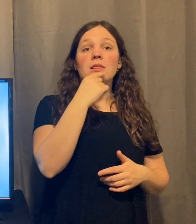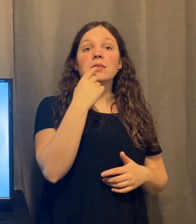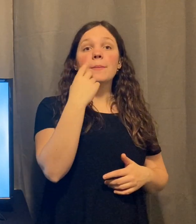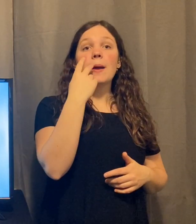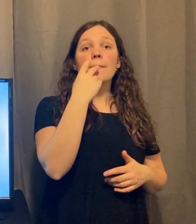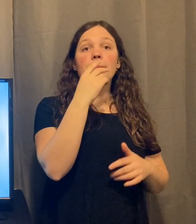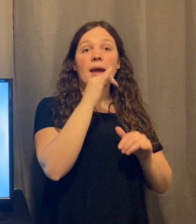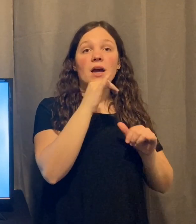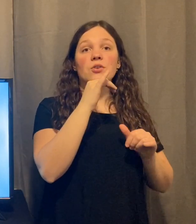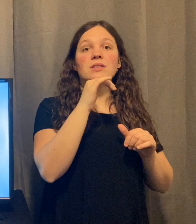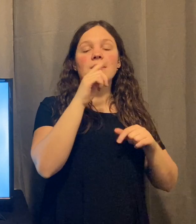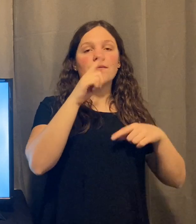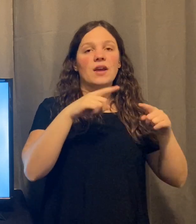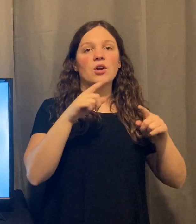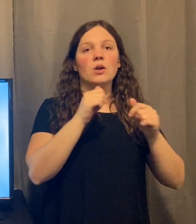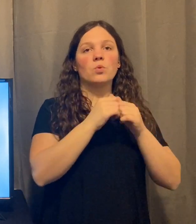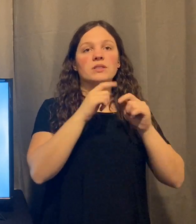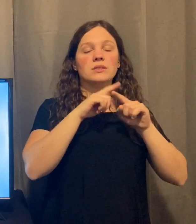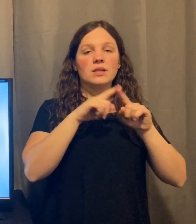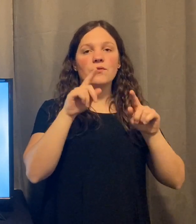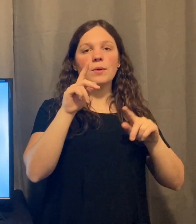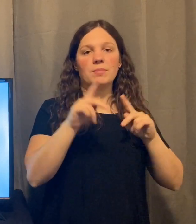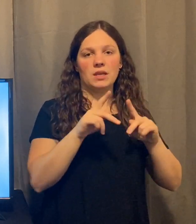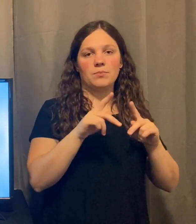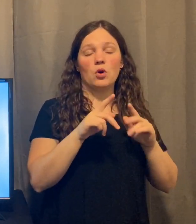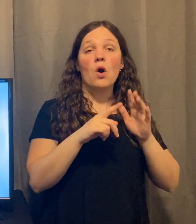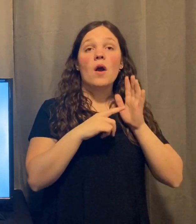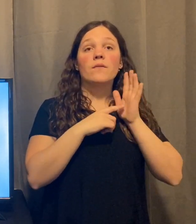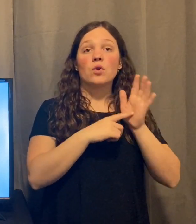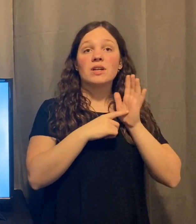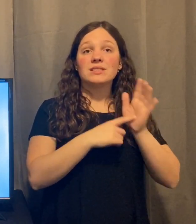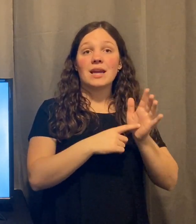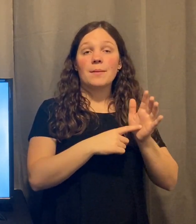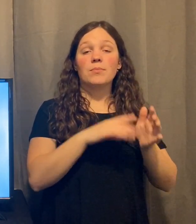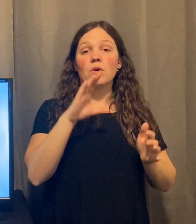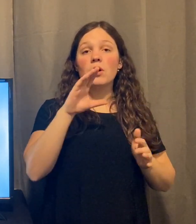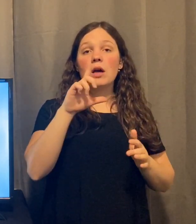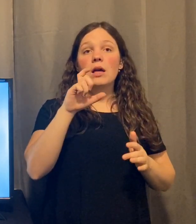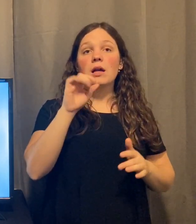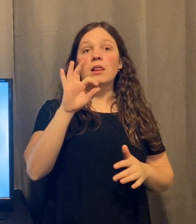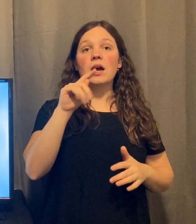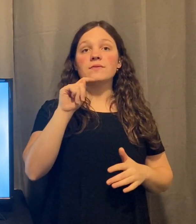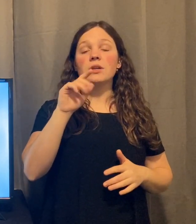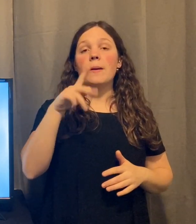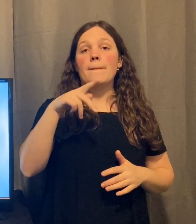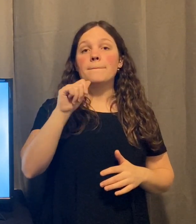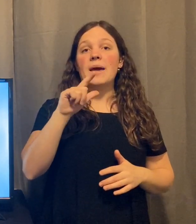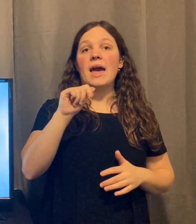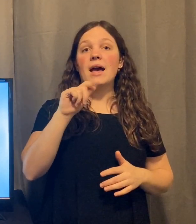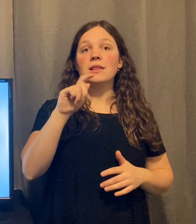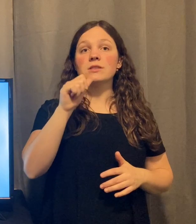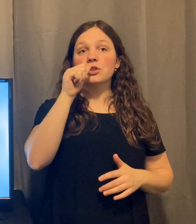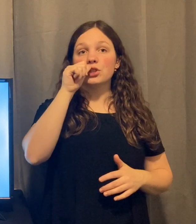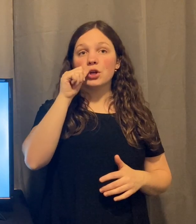Lip patterns vary with different people. For example, cleft palate